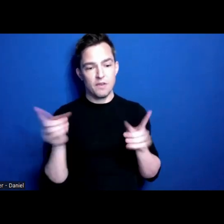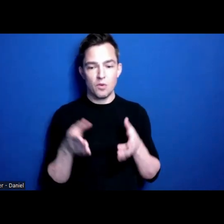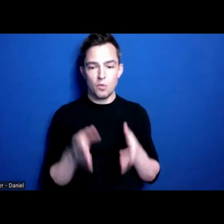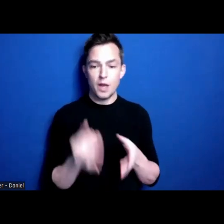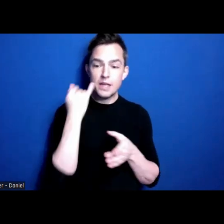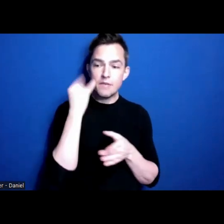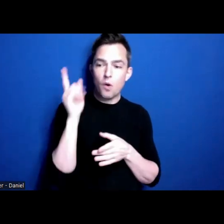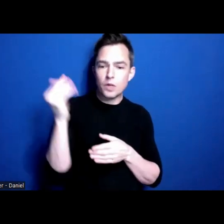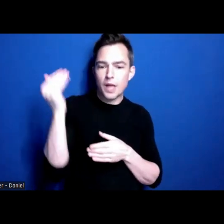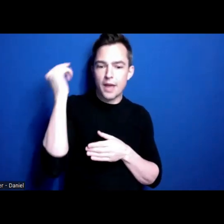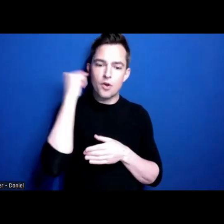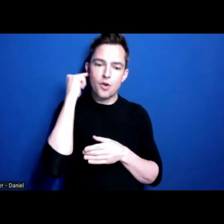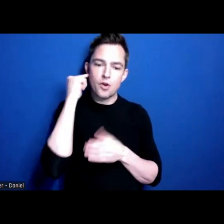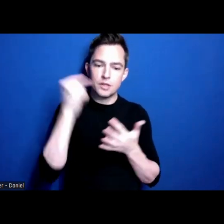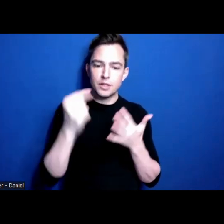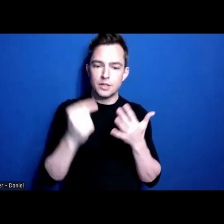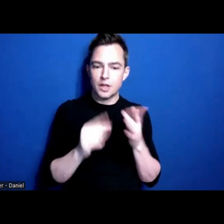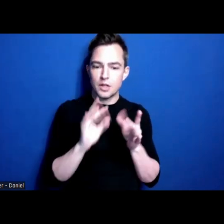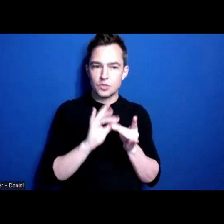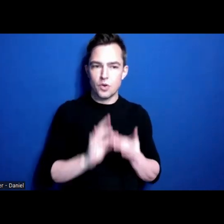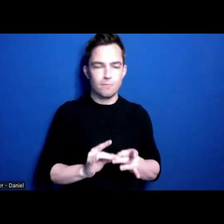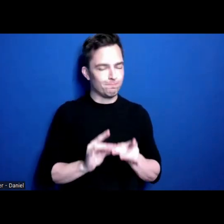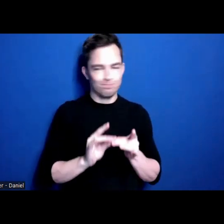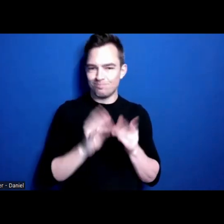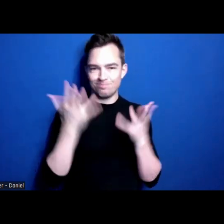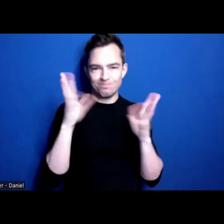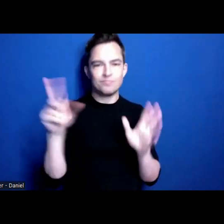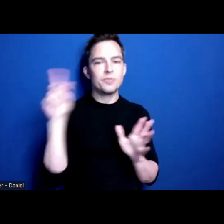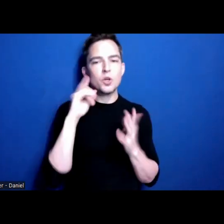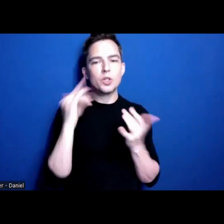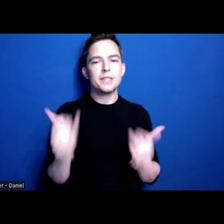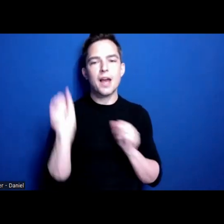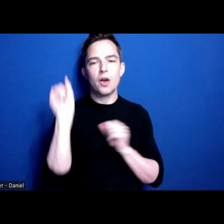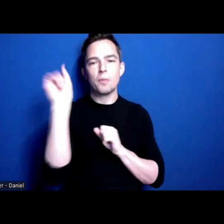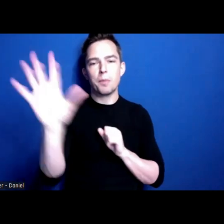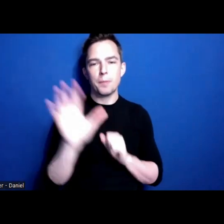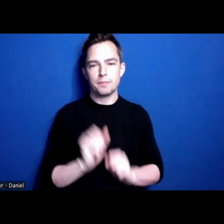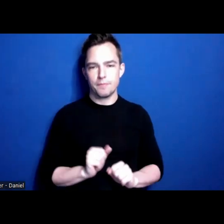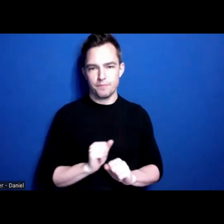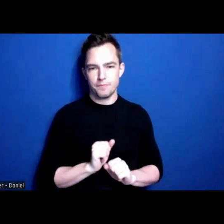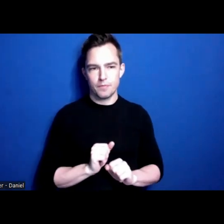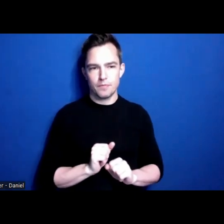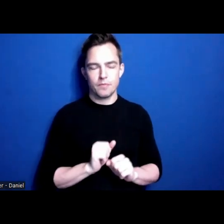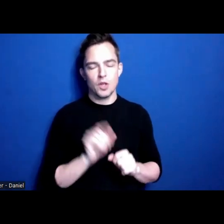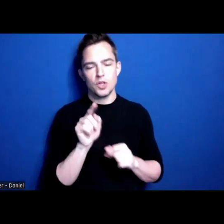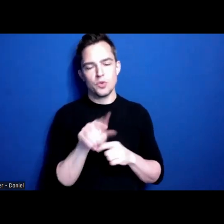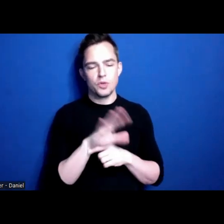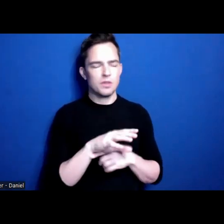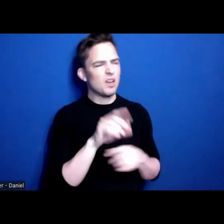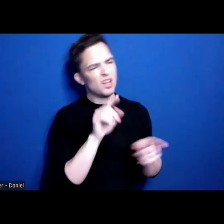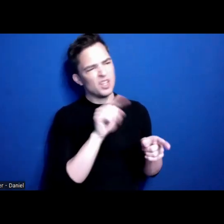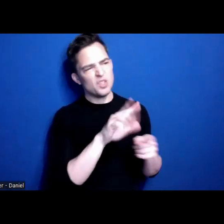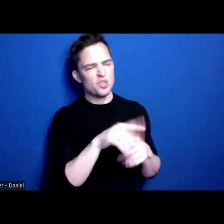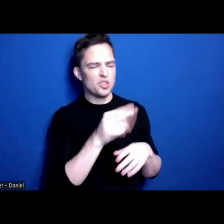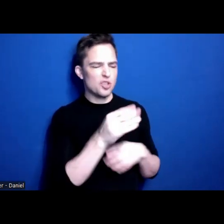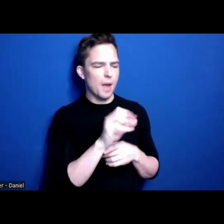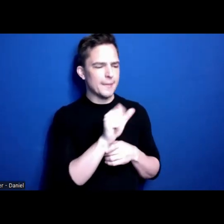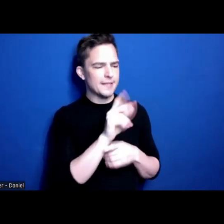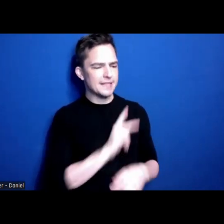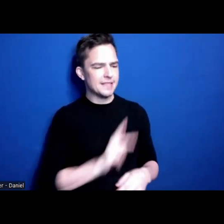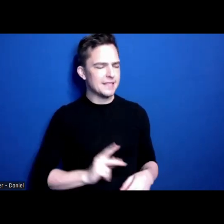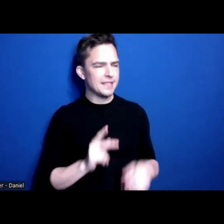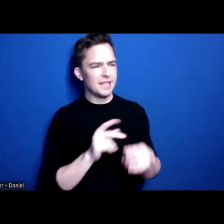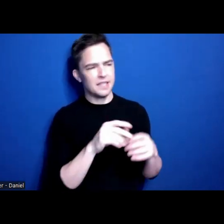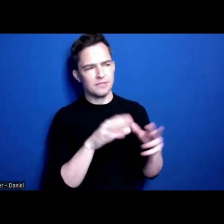had heard this story. You've heard it now. Ah, you and your Thomas King quotes, says Raven, annoyed